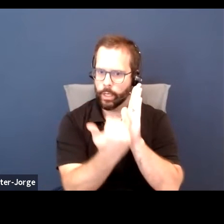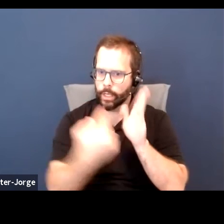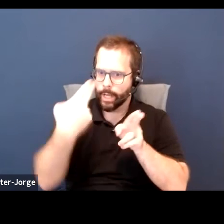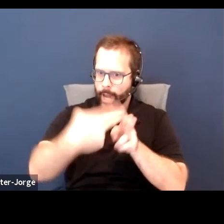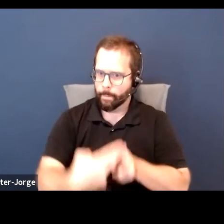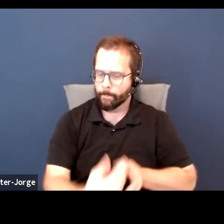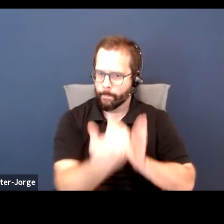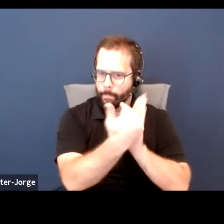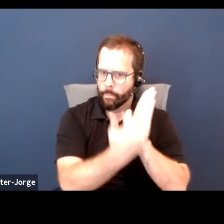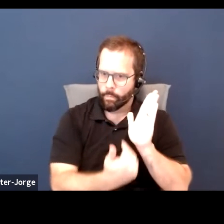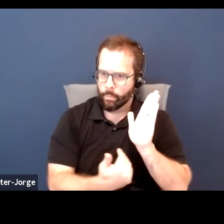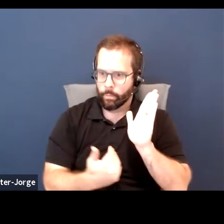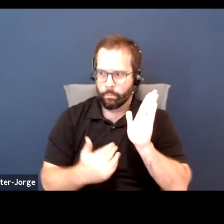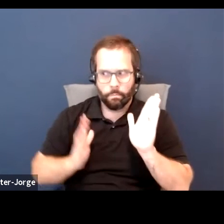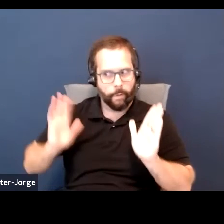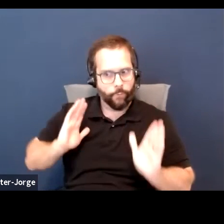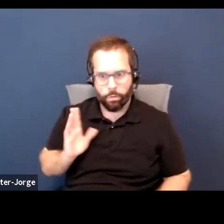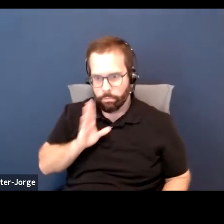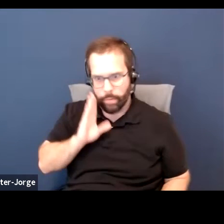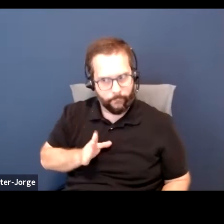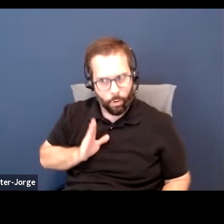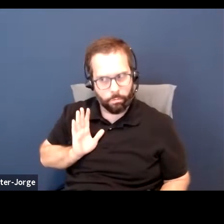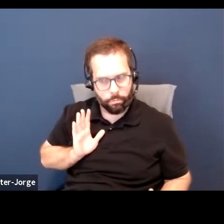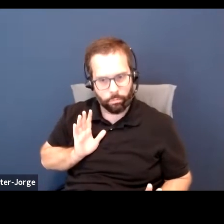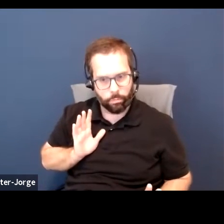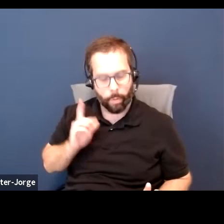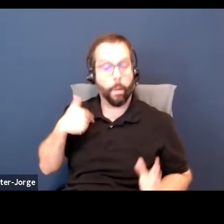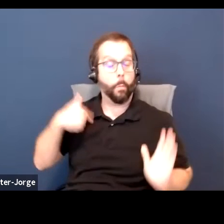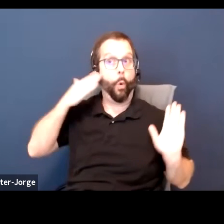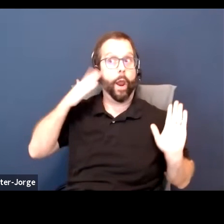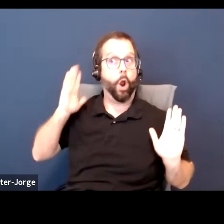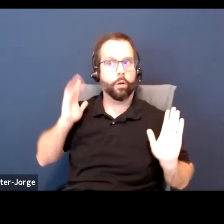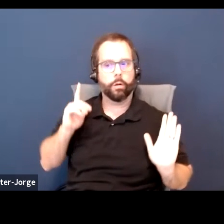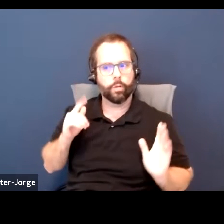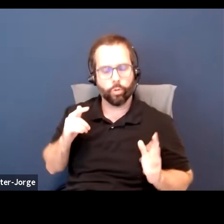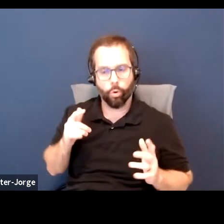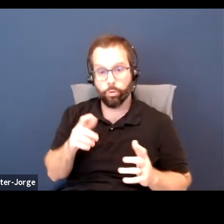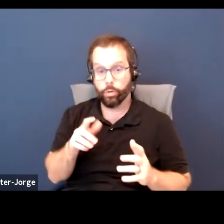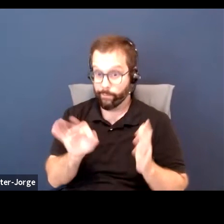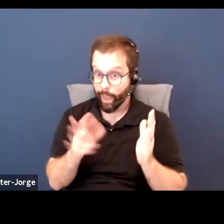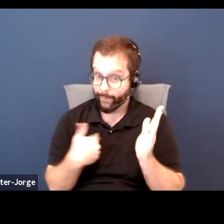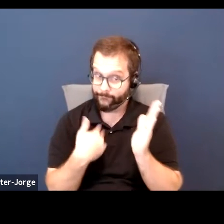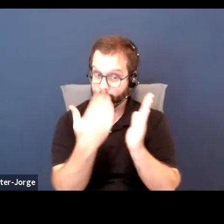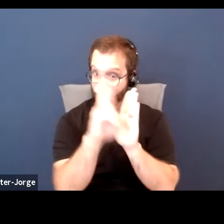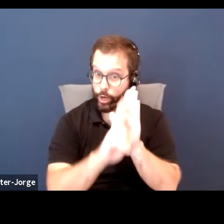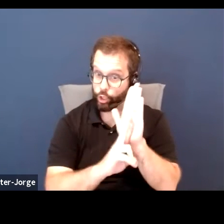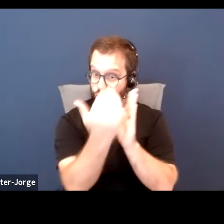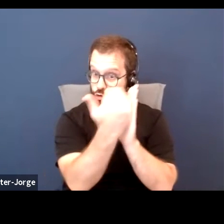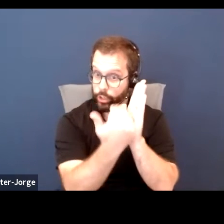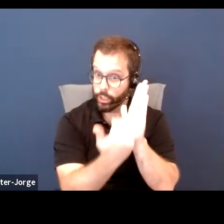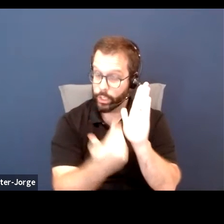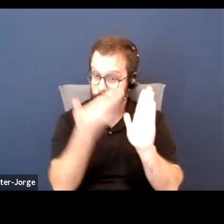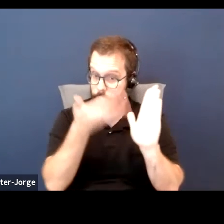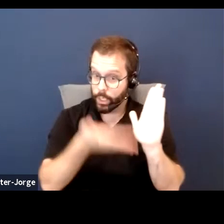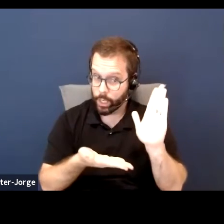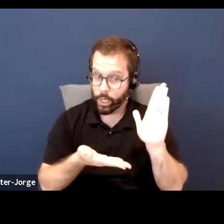in Oklahoma. And so with this, we'll be able to offer training on how